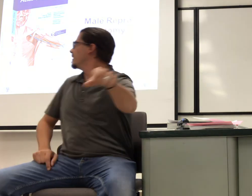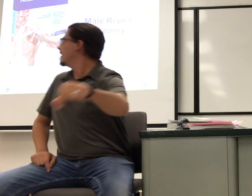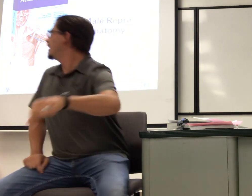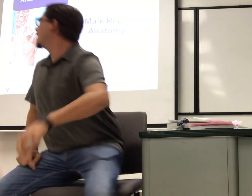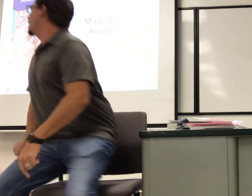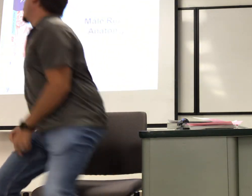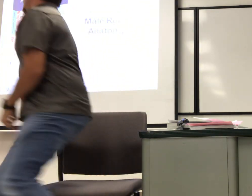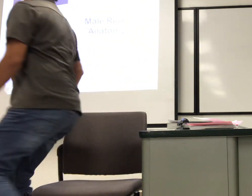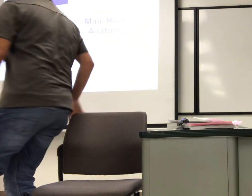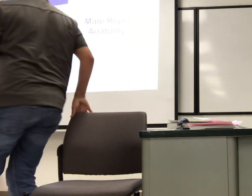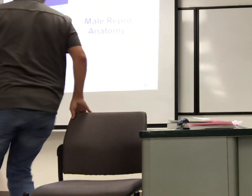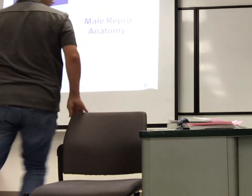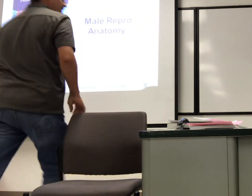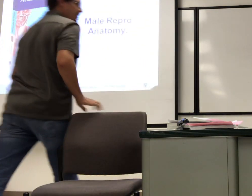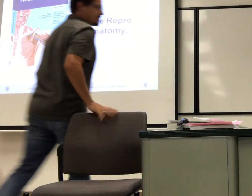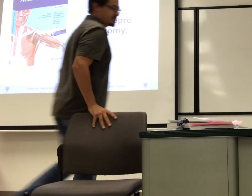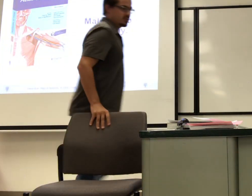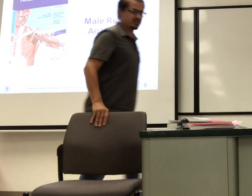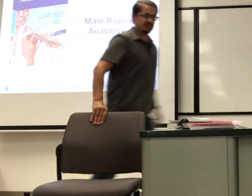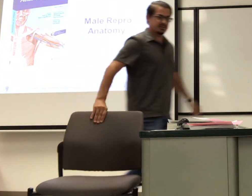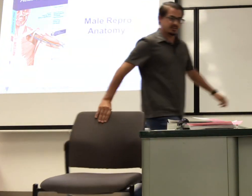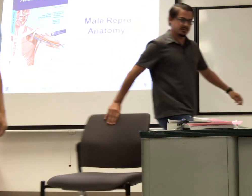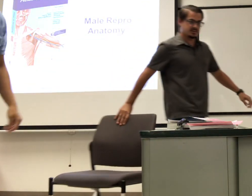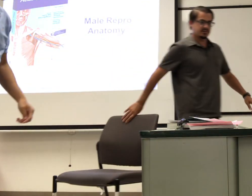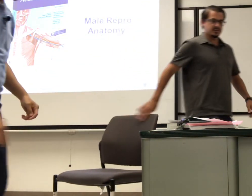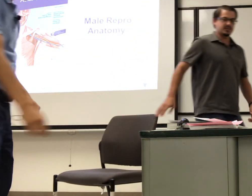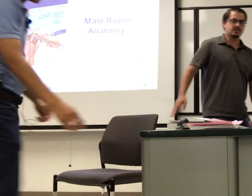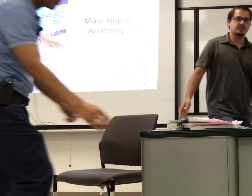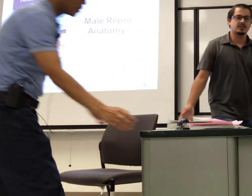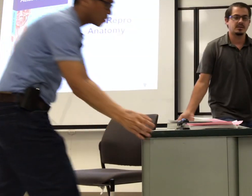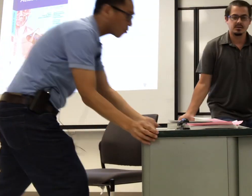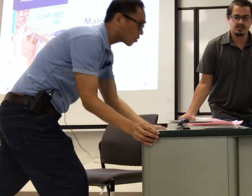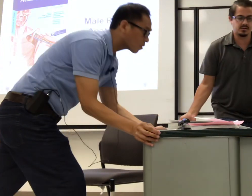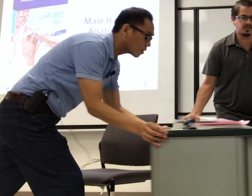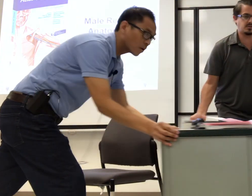the. I don't want to walk. Your email.